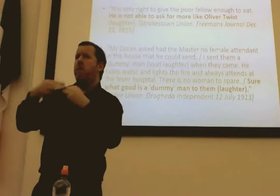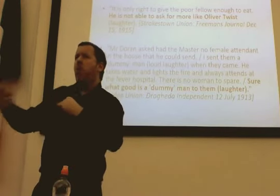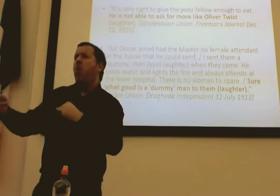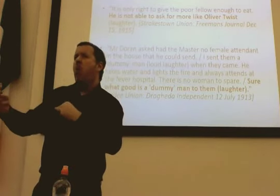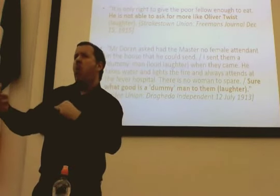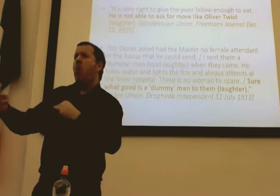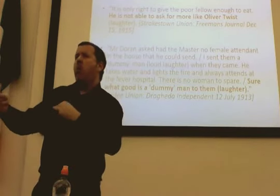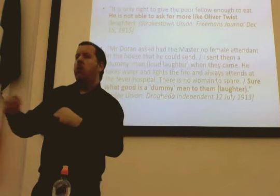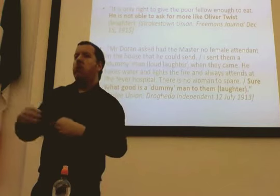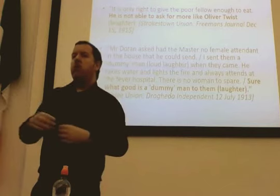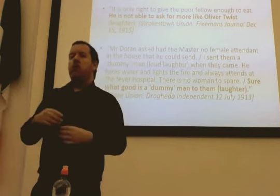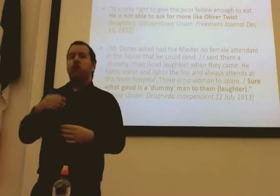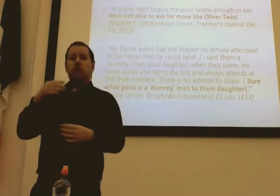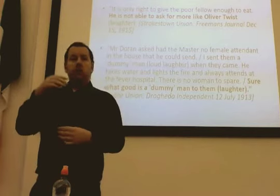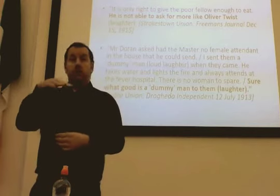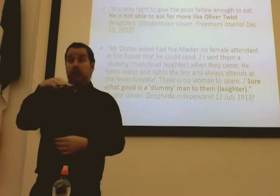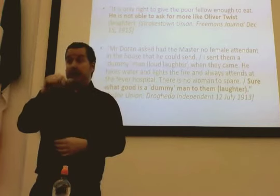one deaf person was appealing for more.